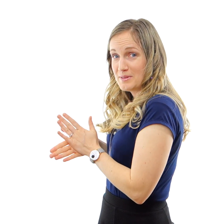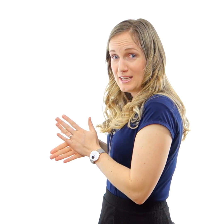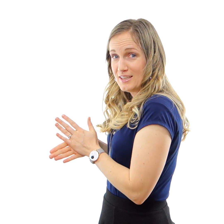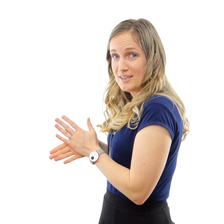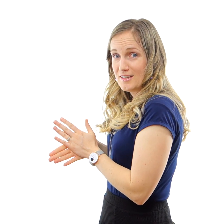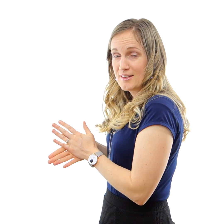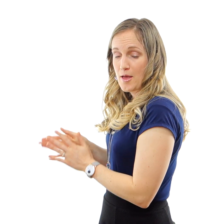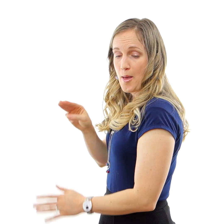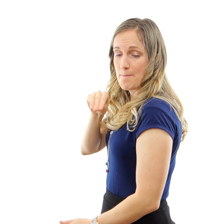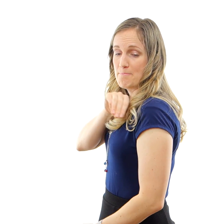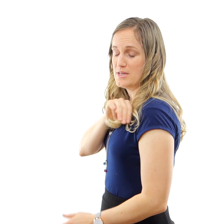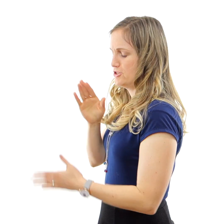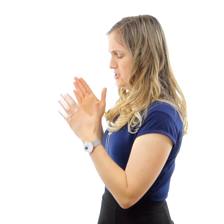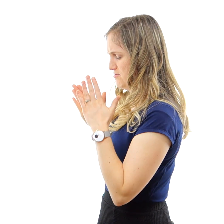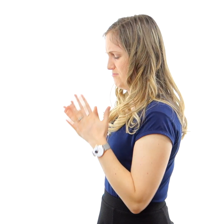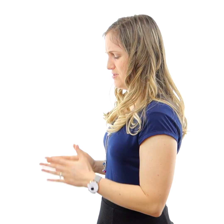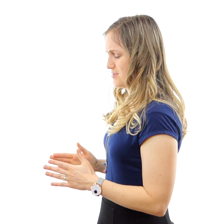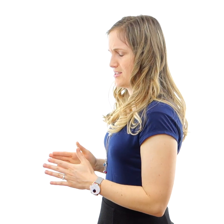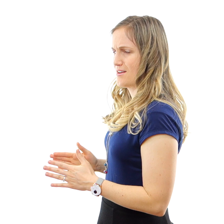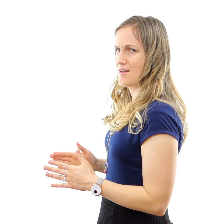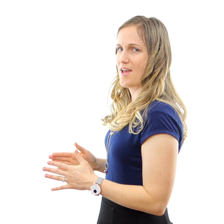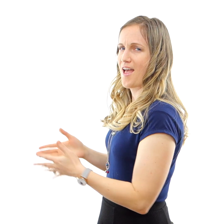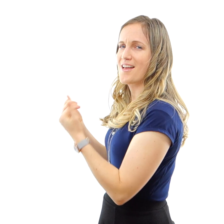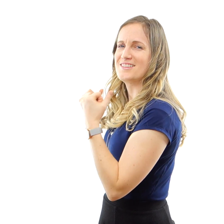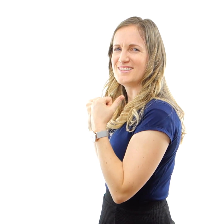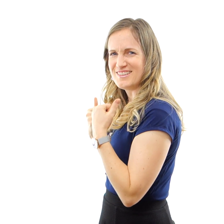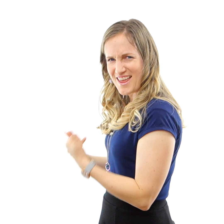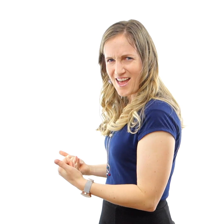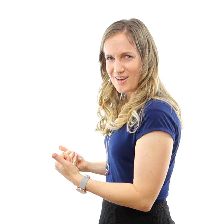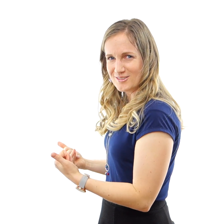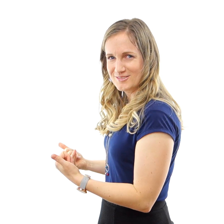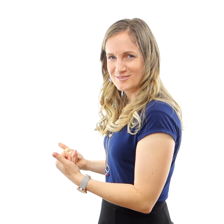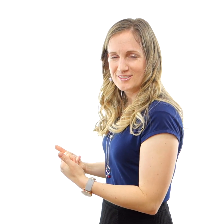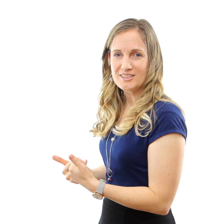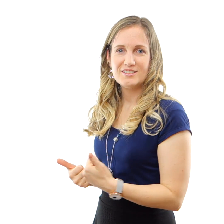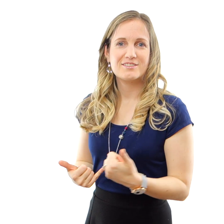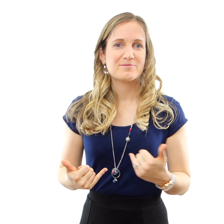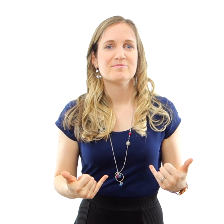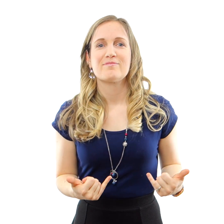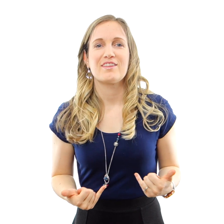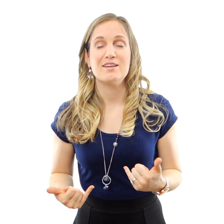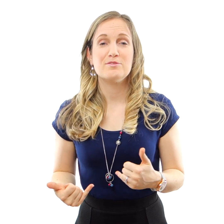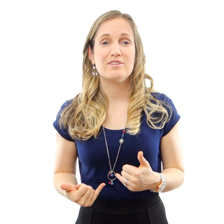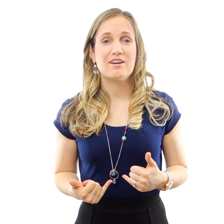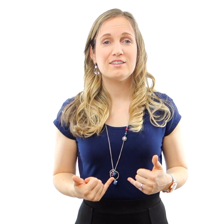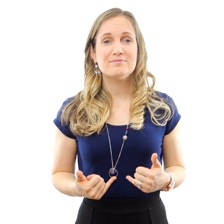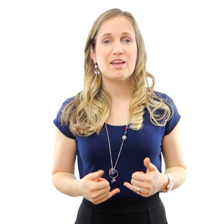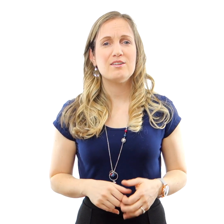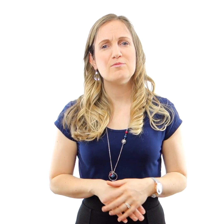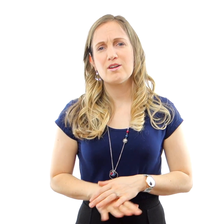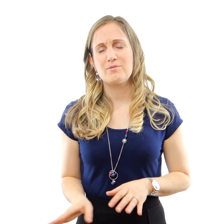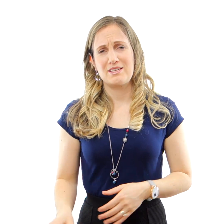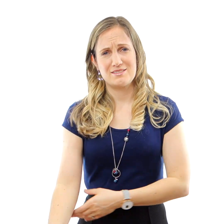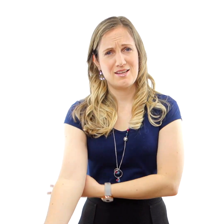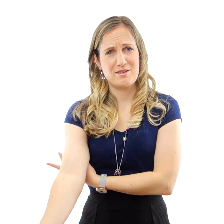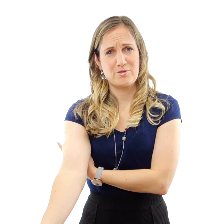be mission person now. Okay, moving on. I don't want to wait until I'm